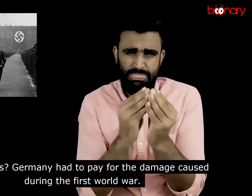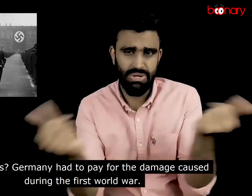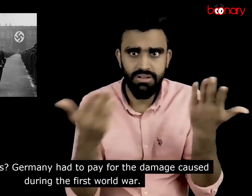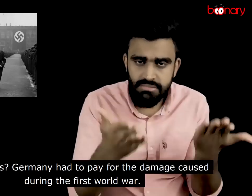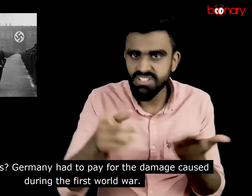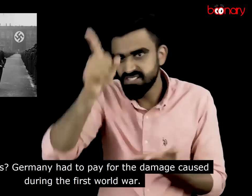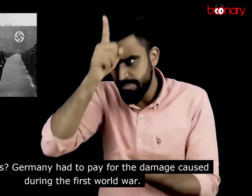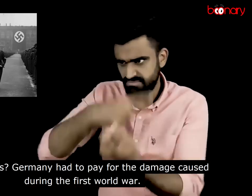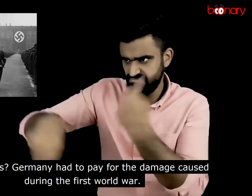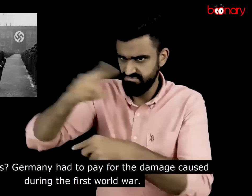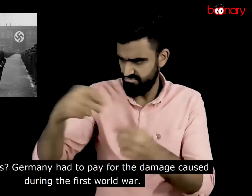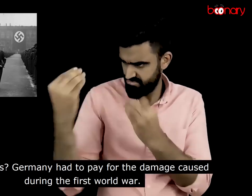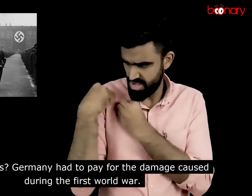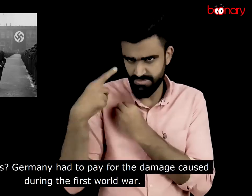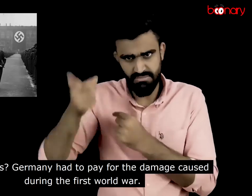caused during the First World War.